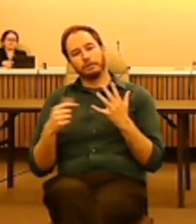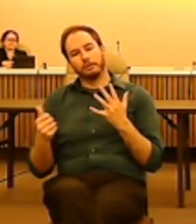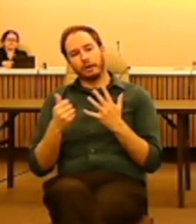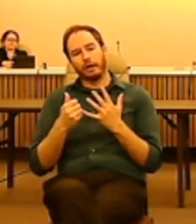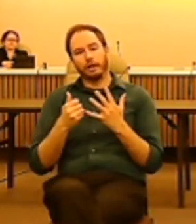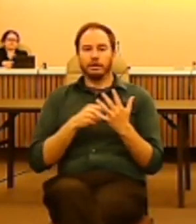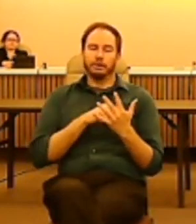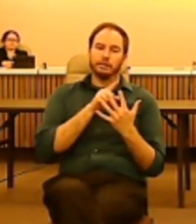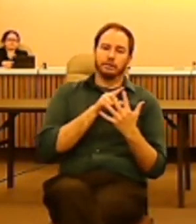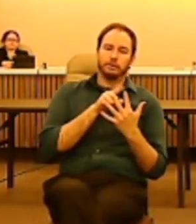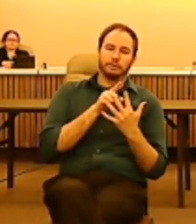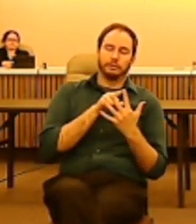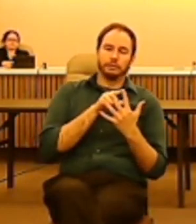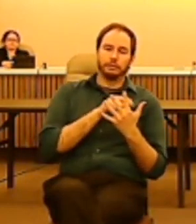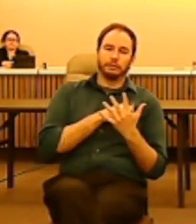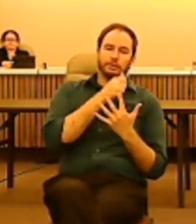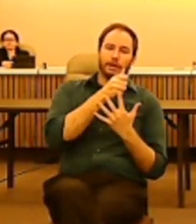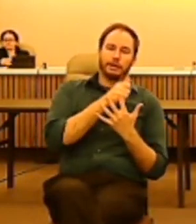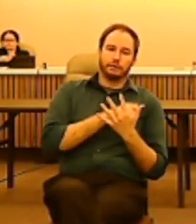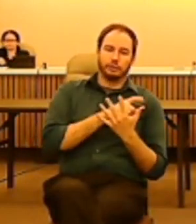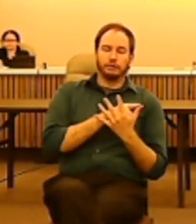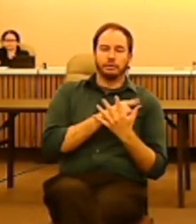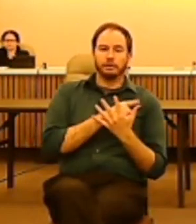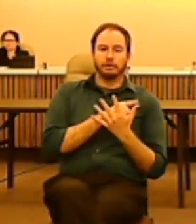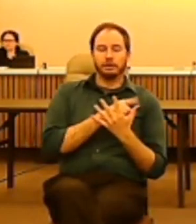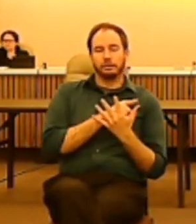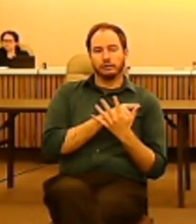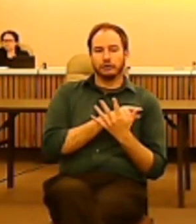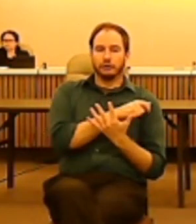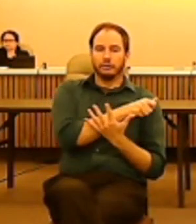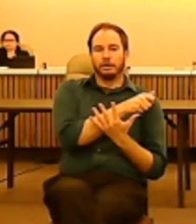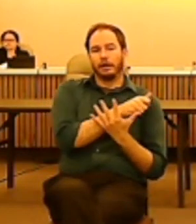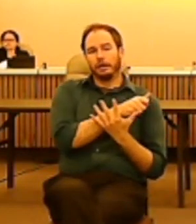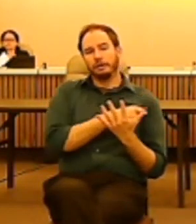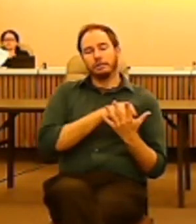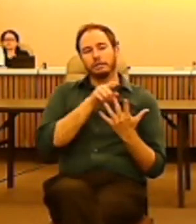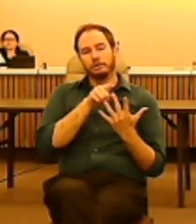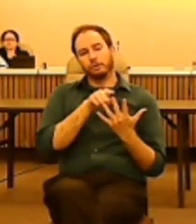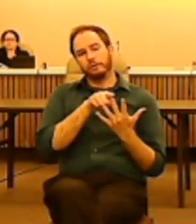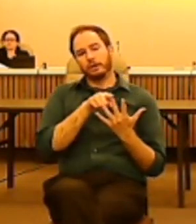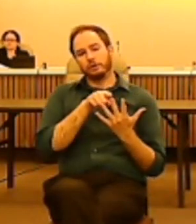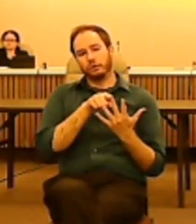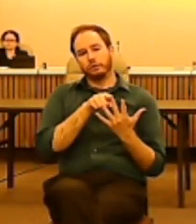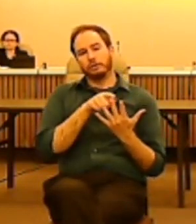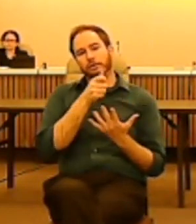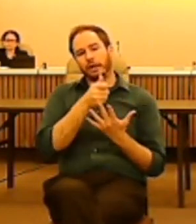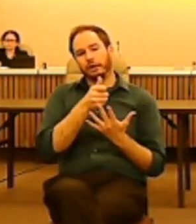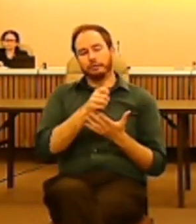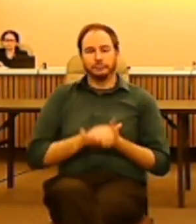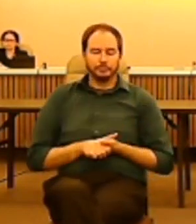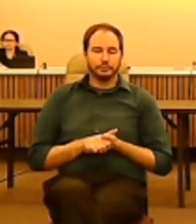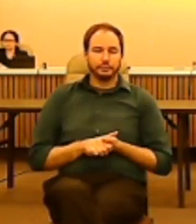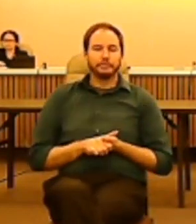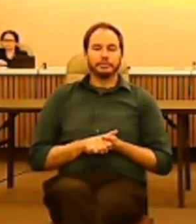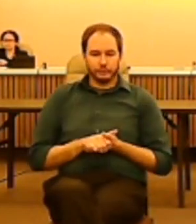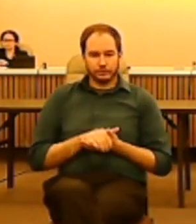Bolzner, Aye. Councilmember Page, Aye. Councilmember Blanca, Aye. Supervisor Schultz. Aye.